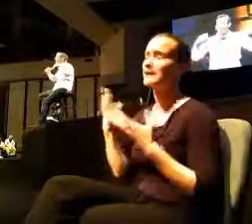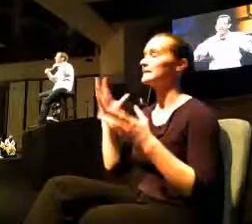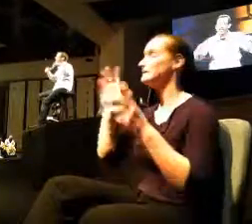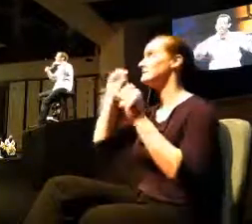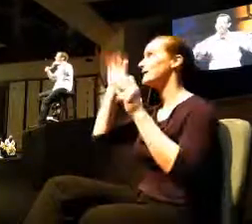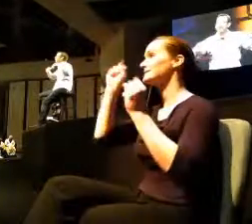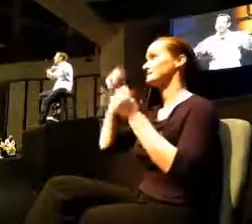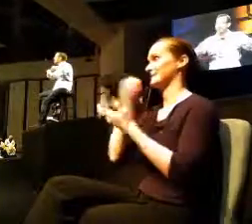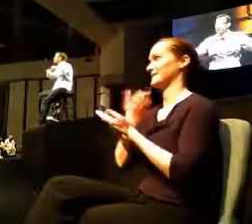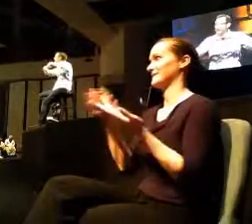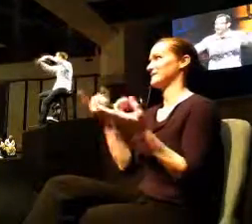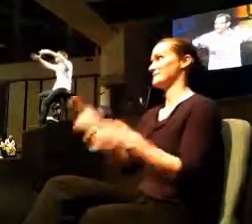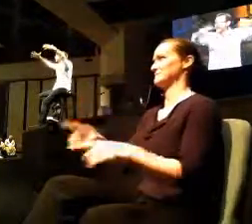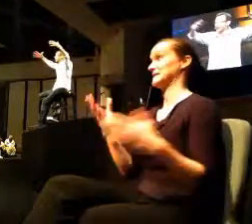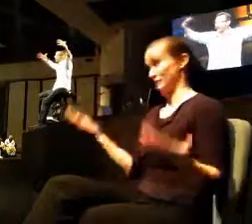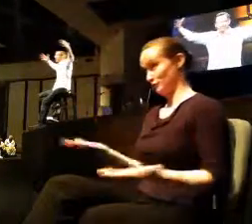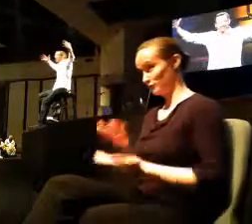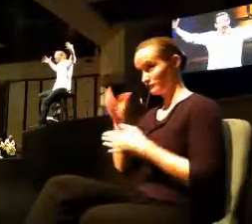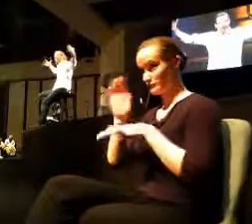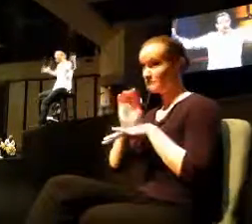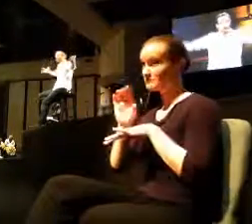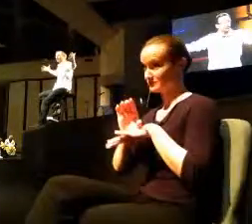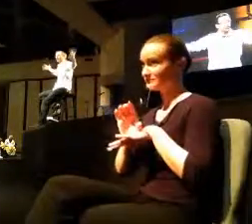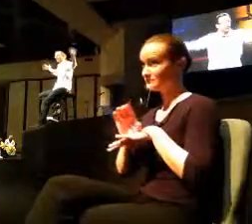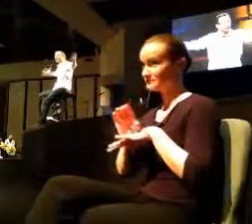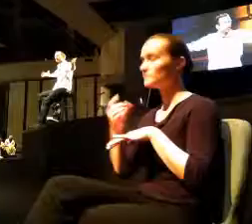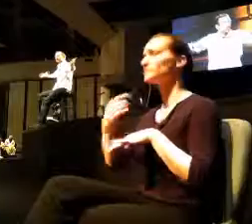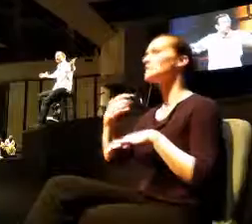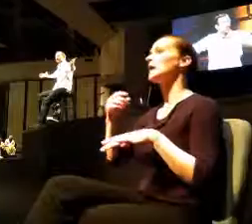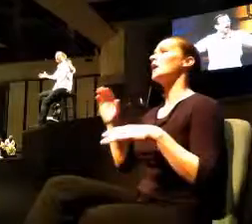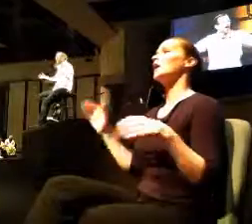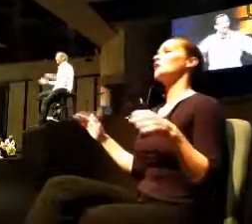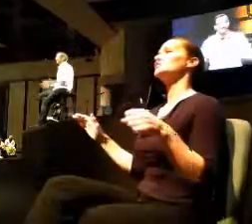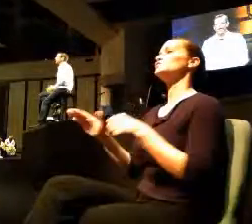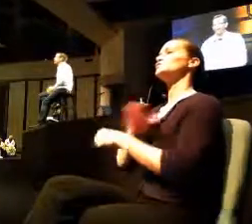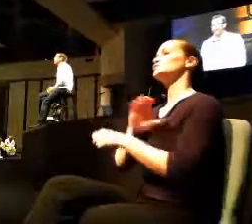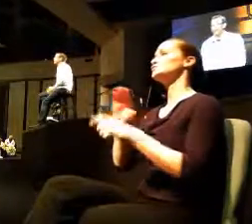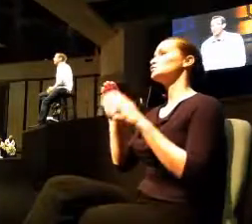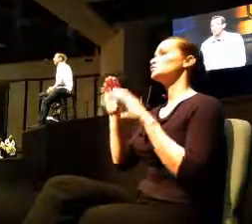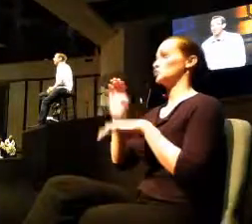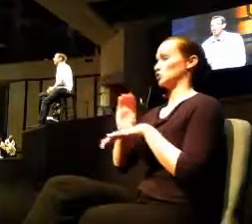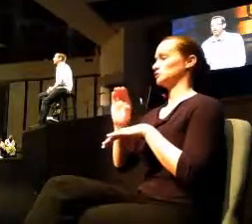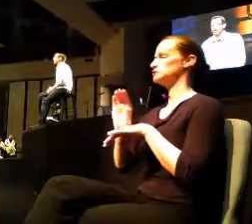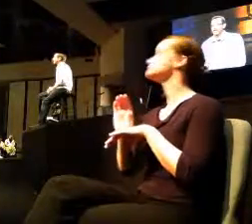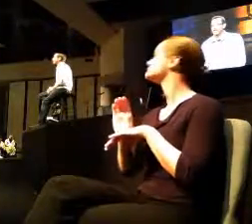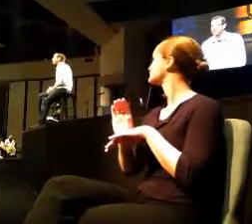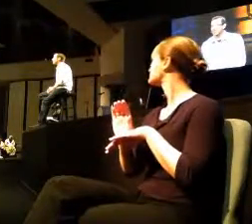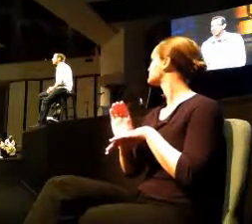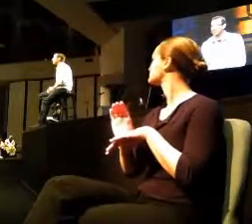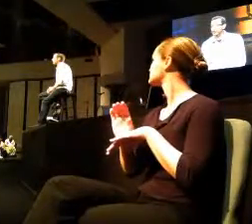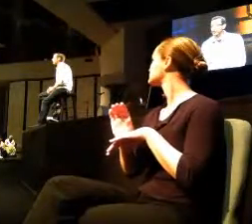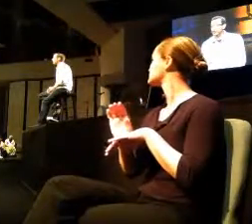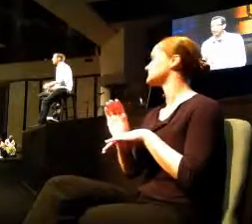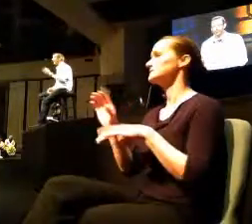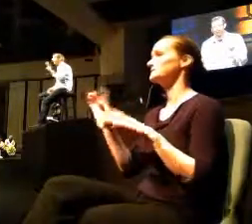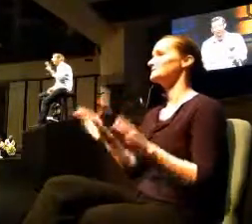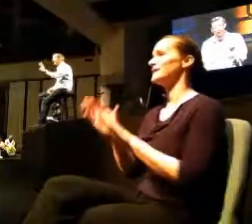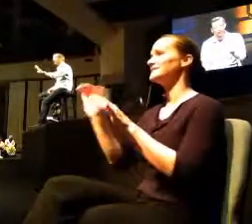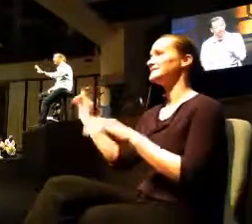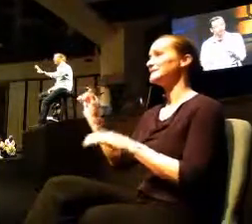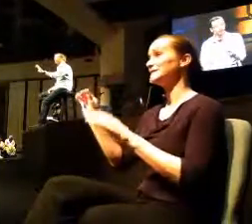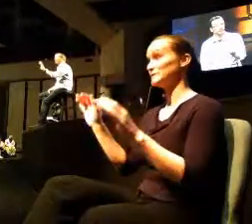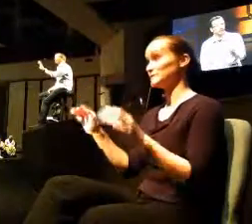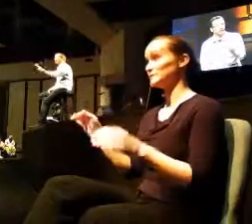there are things that we do as a church, as a whole church, church-wide. The last couple of years, we have